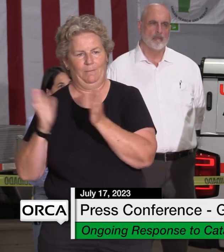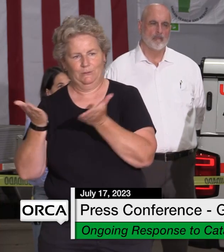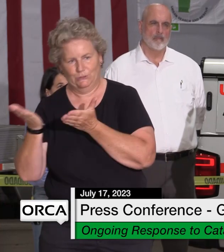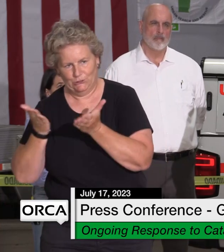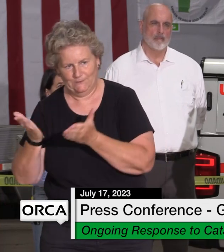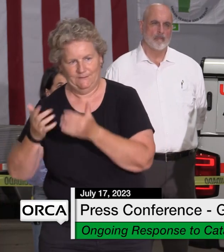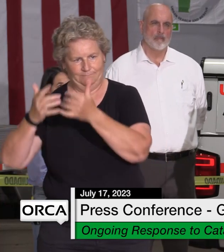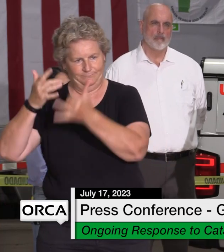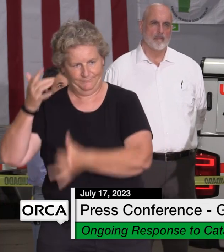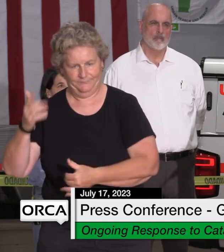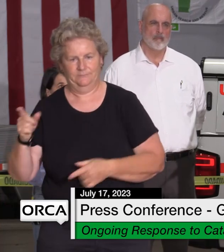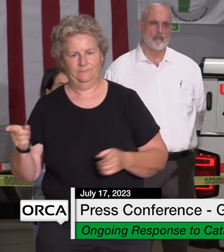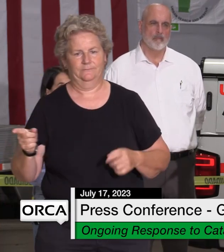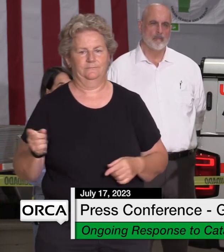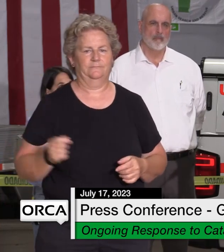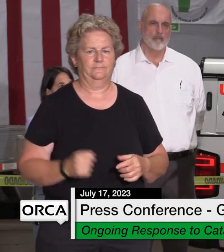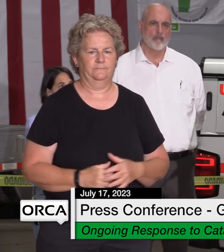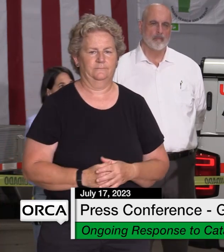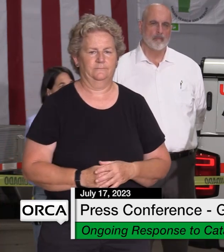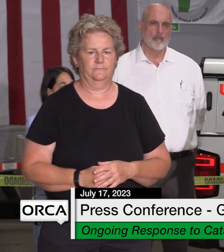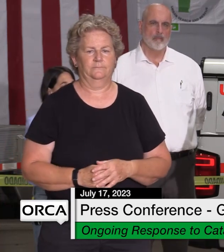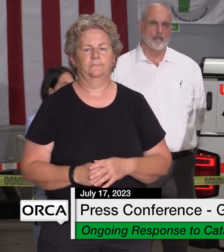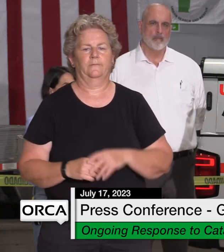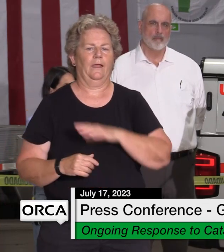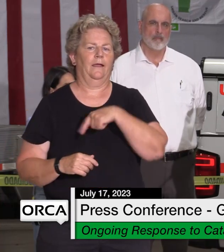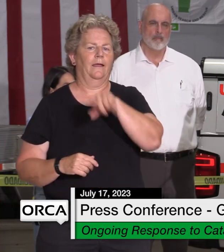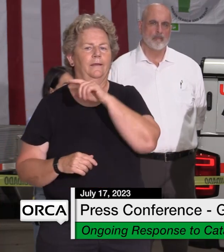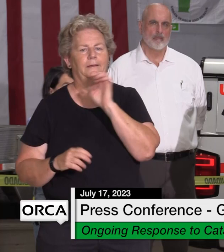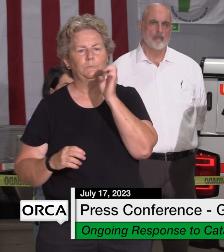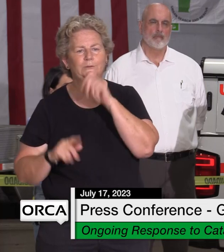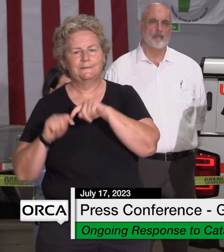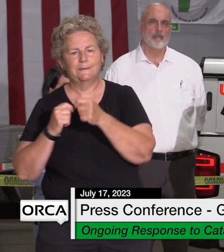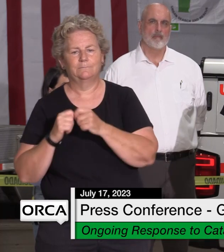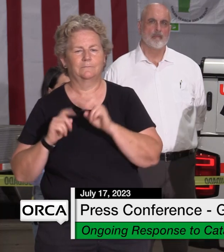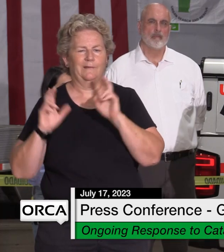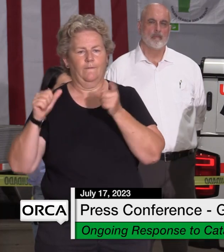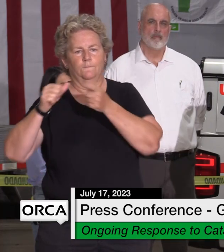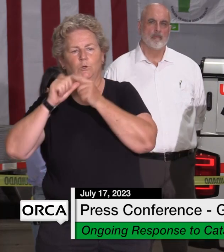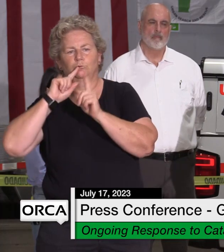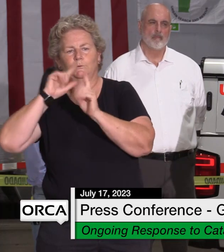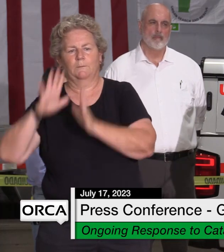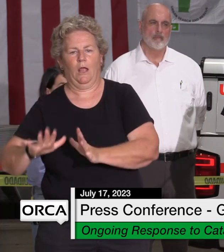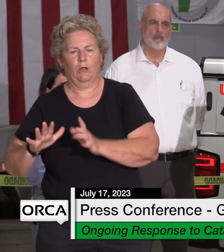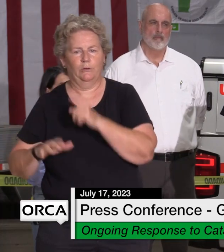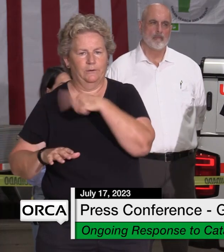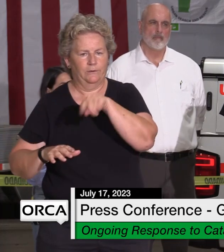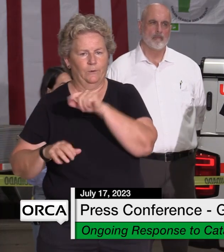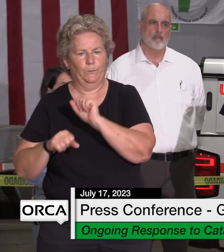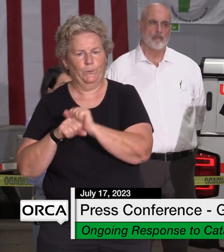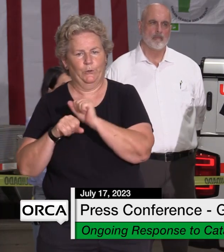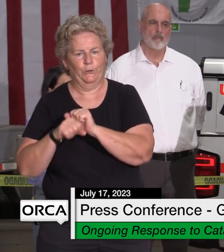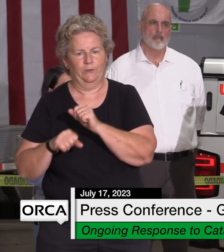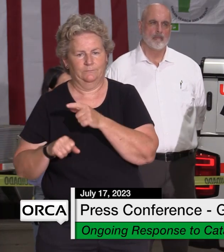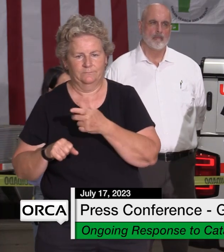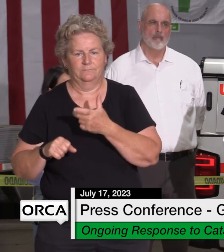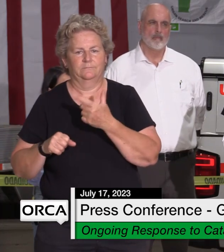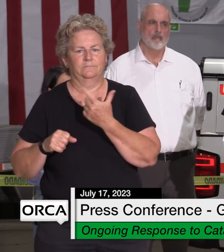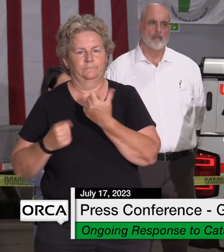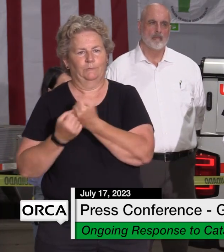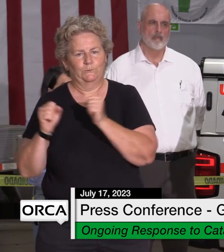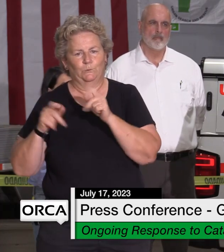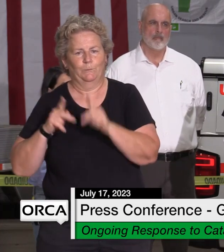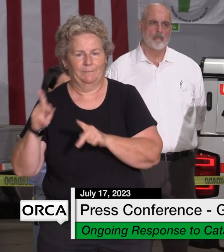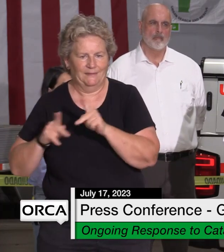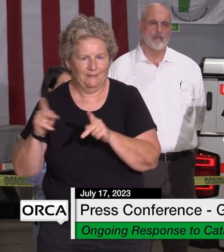worked tirelessly across the state and region for the last week, who have rescued hundreds of residents and facing one of the